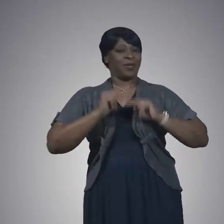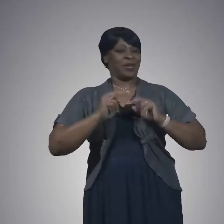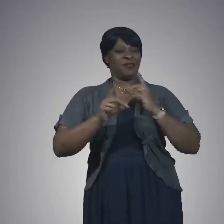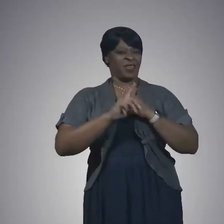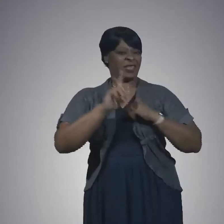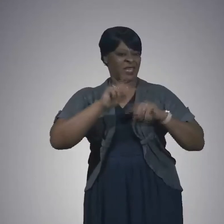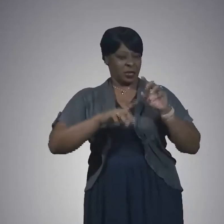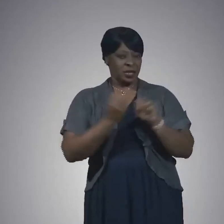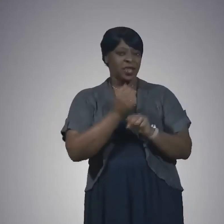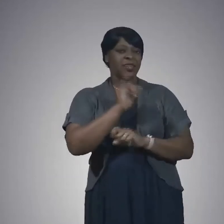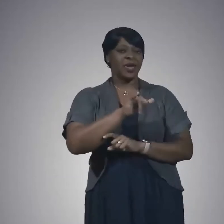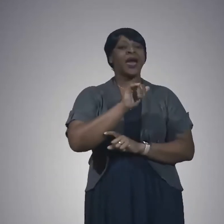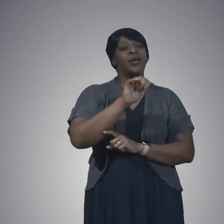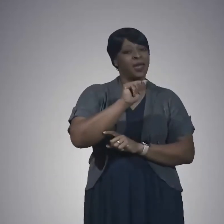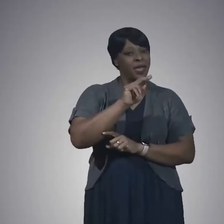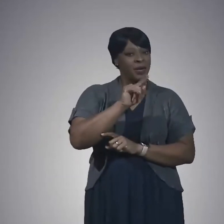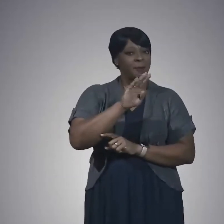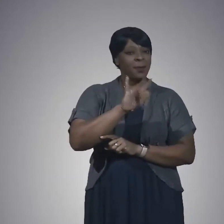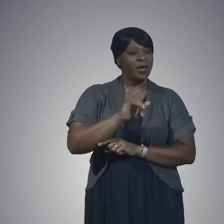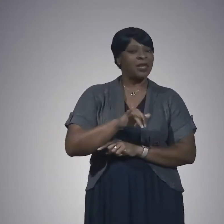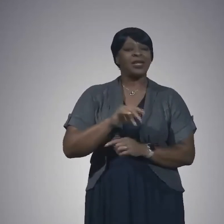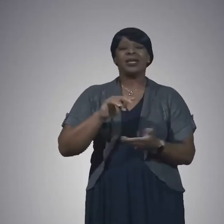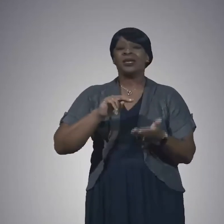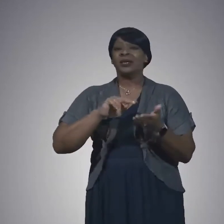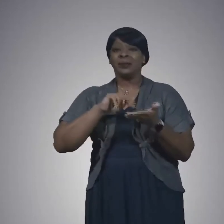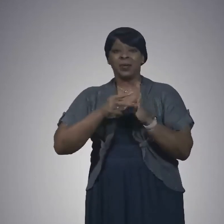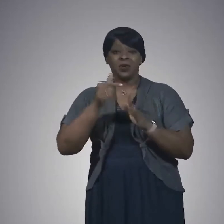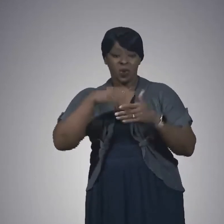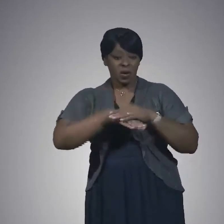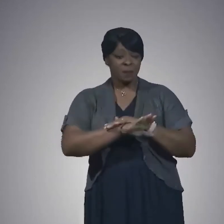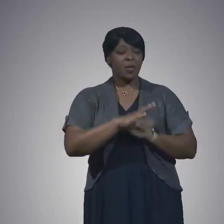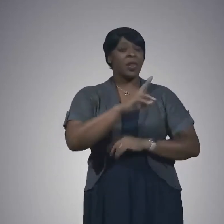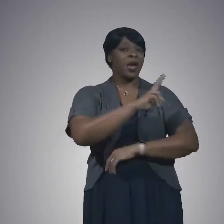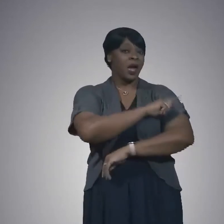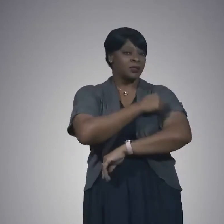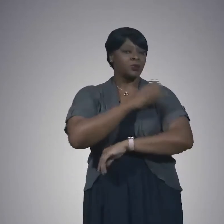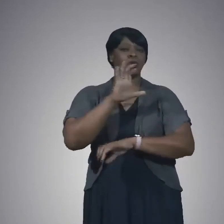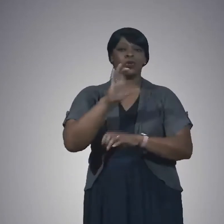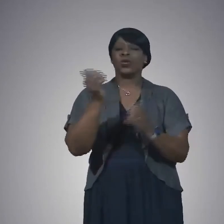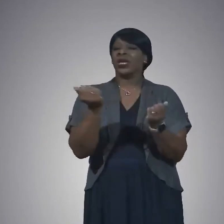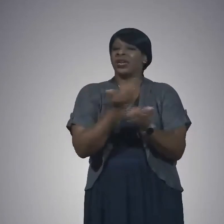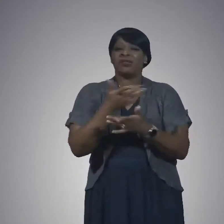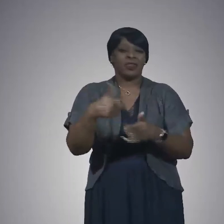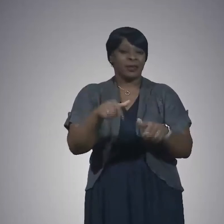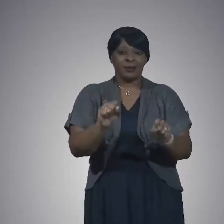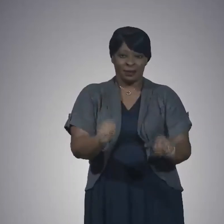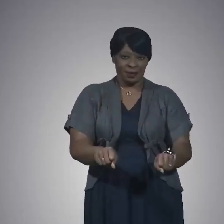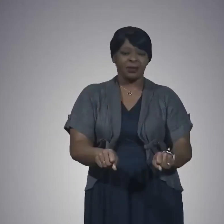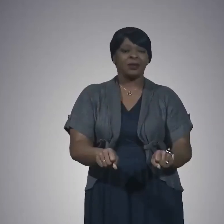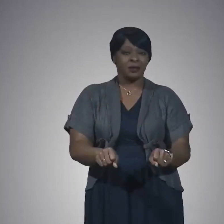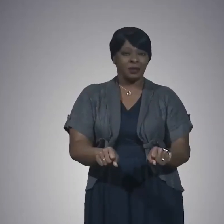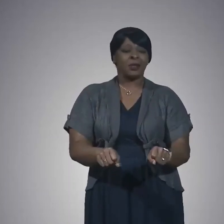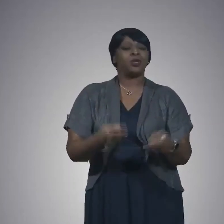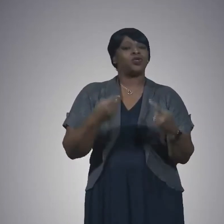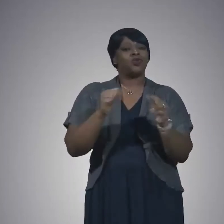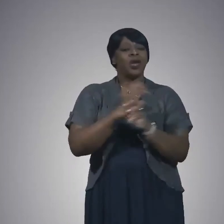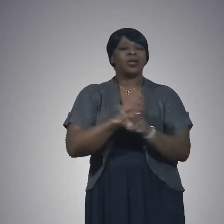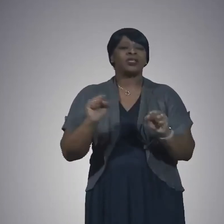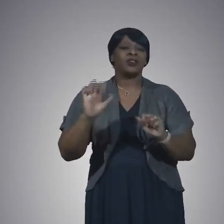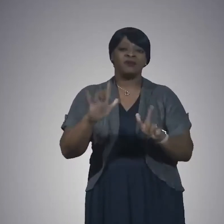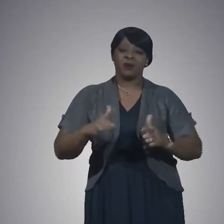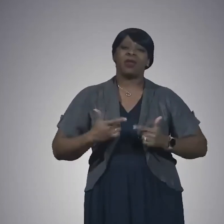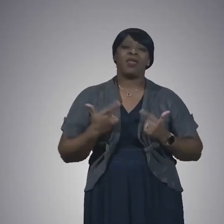and you're severe, that the hospital isn't going to do and use everything they can to try to save your